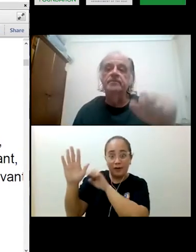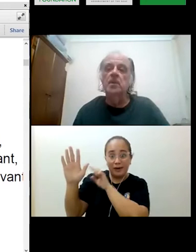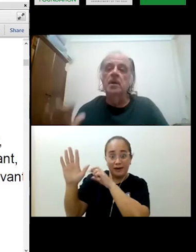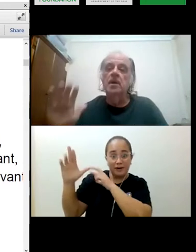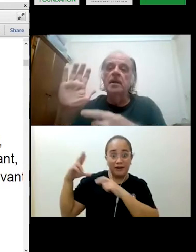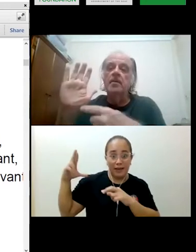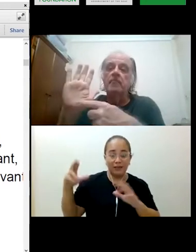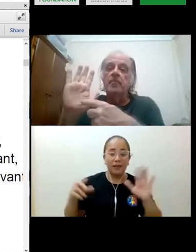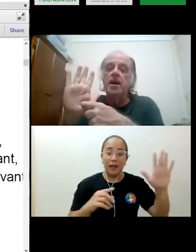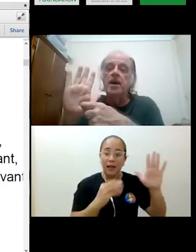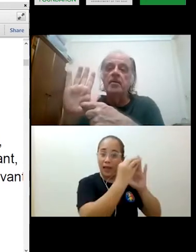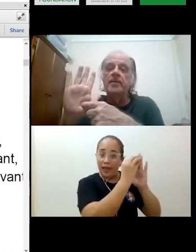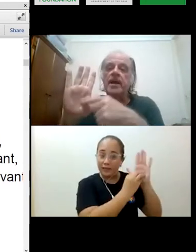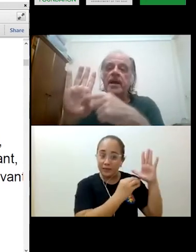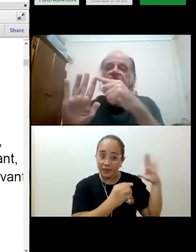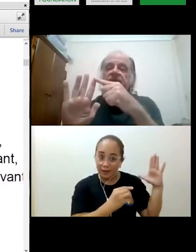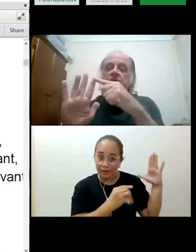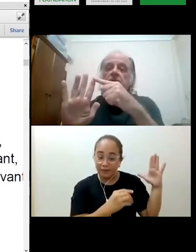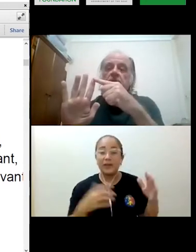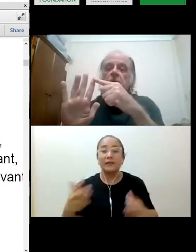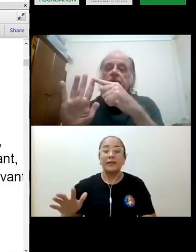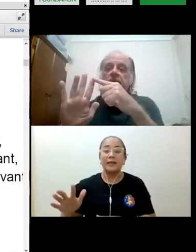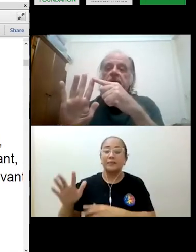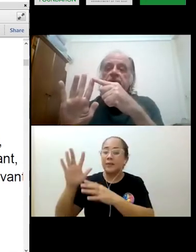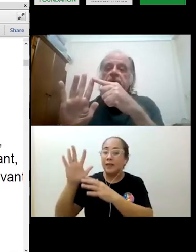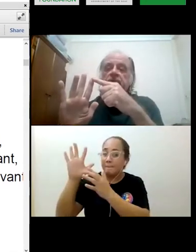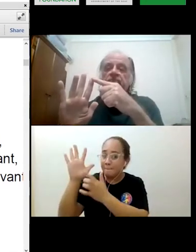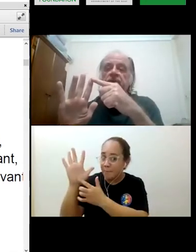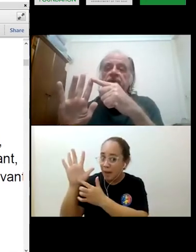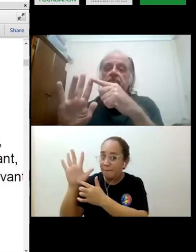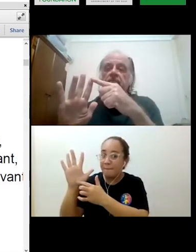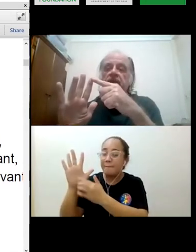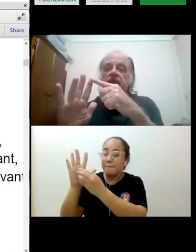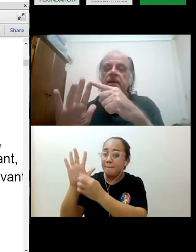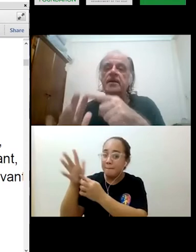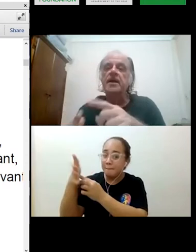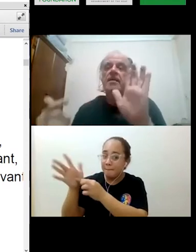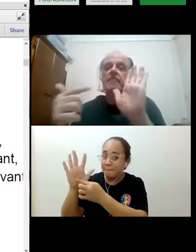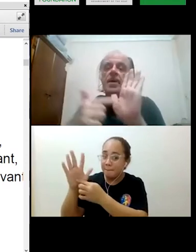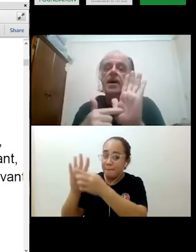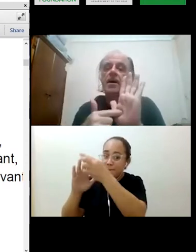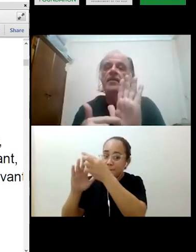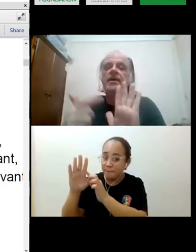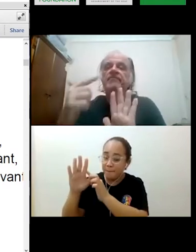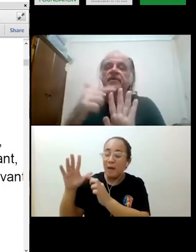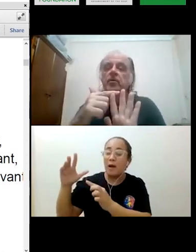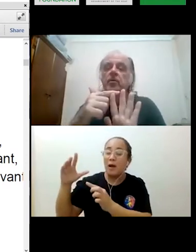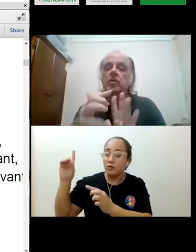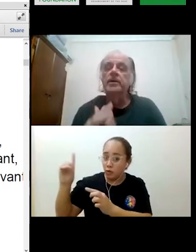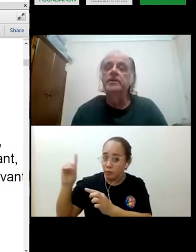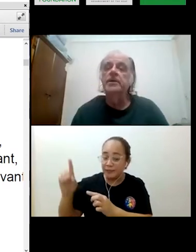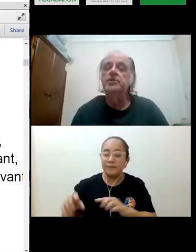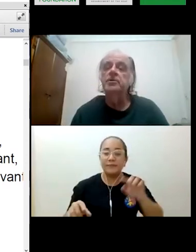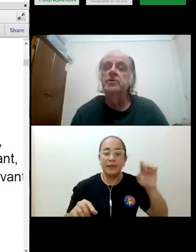hand, palm and finger orientation for the dominant hand, palm and